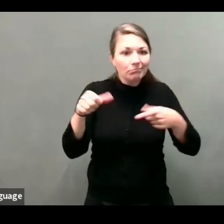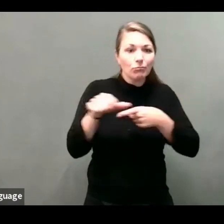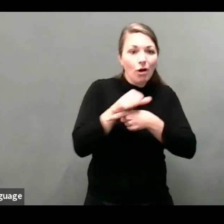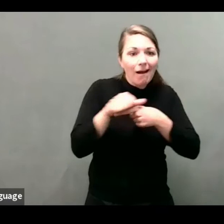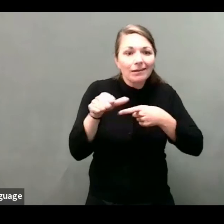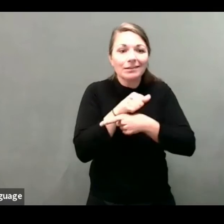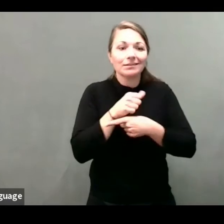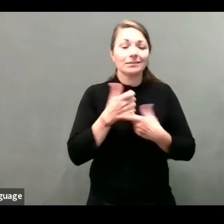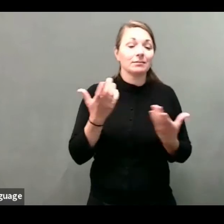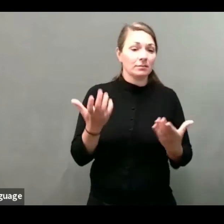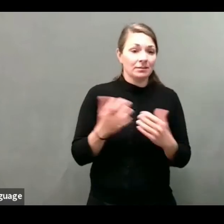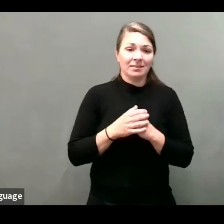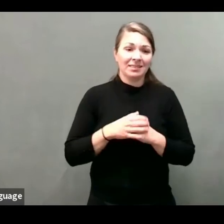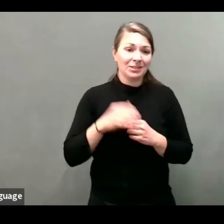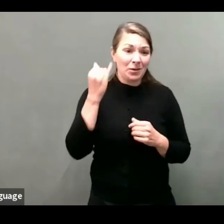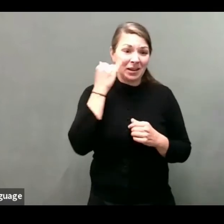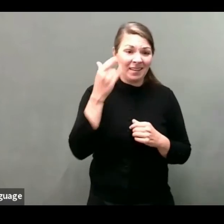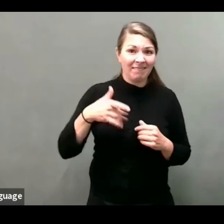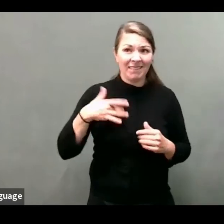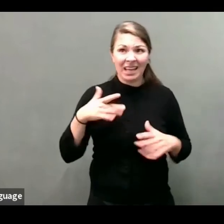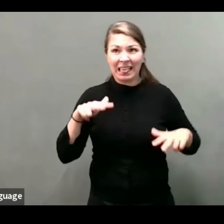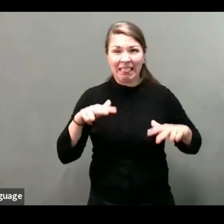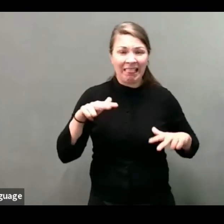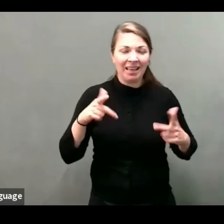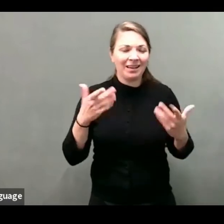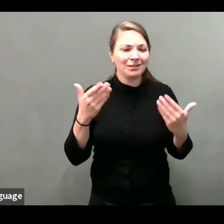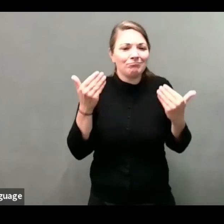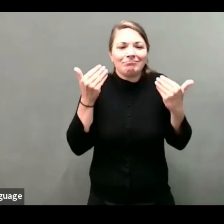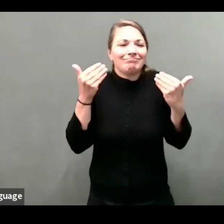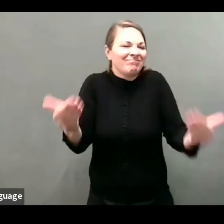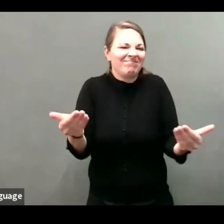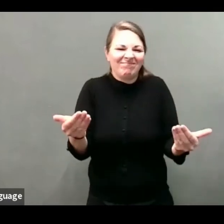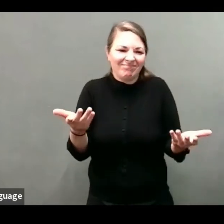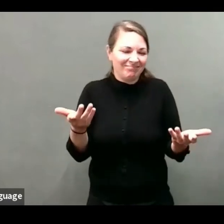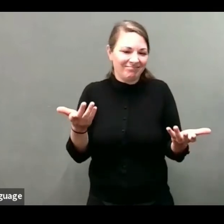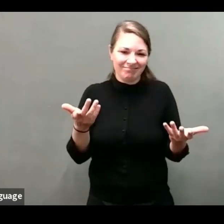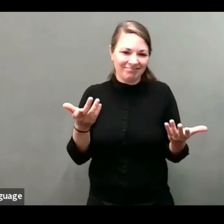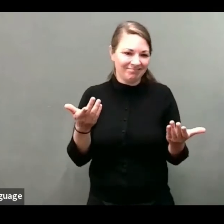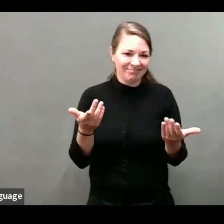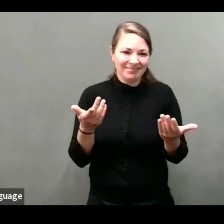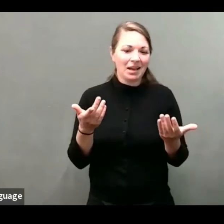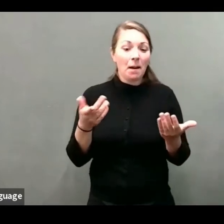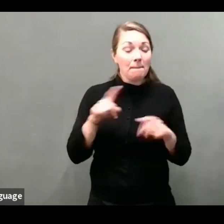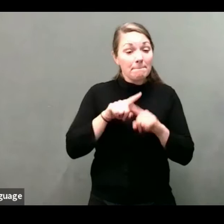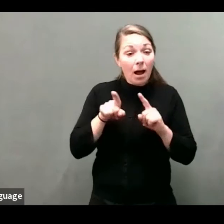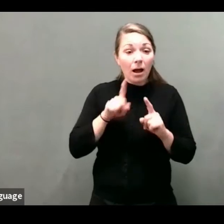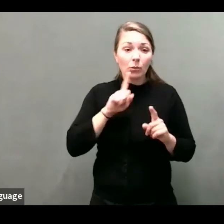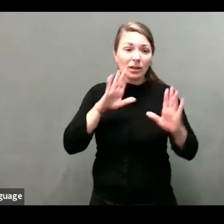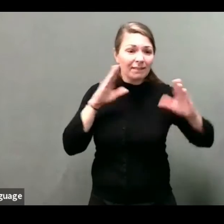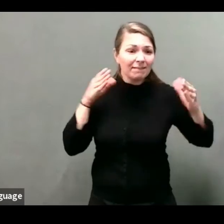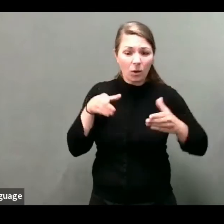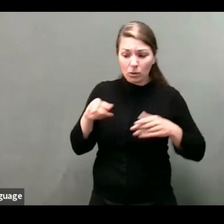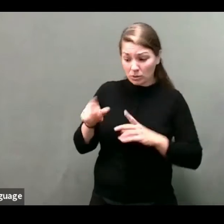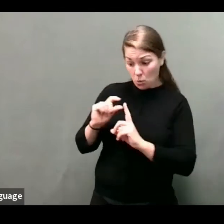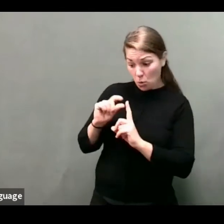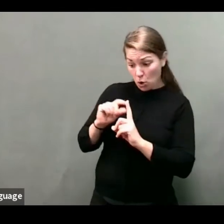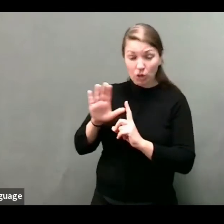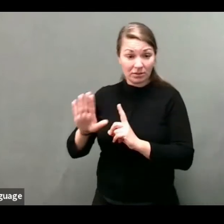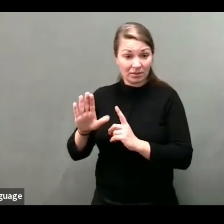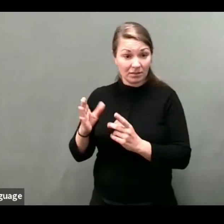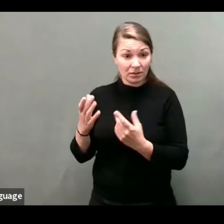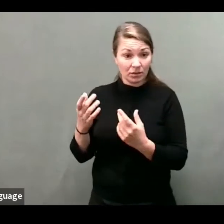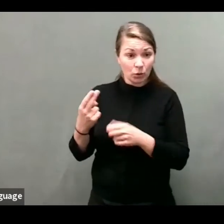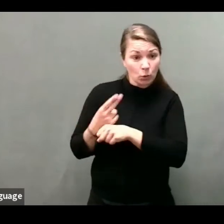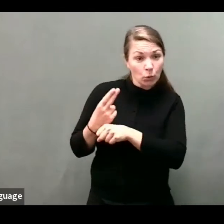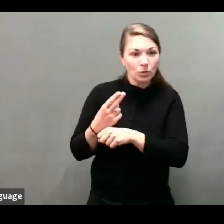it. Again, just doing your best to stay centered and stay focused on the words the survivor is using, and making sure that